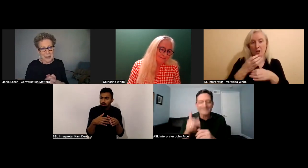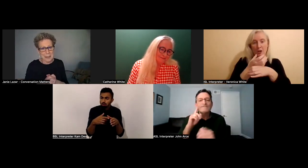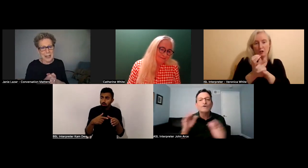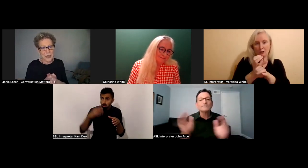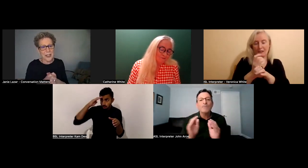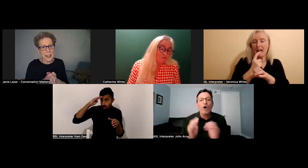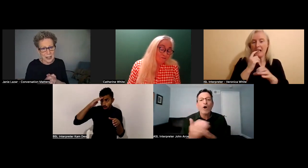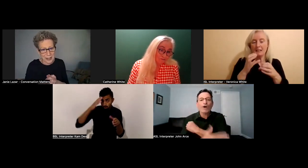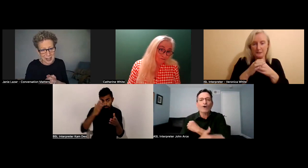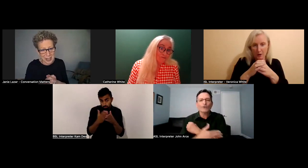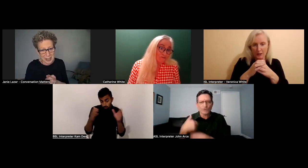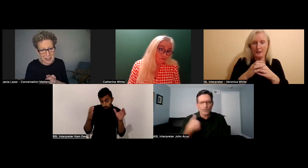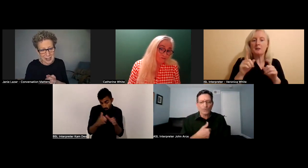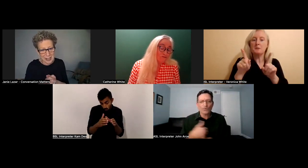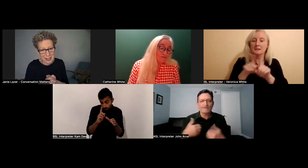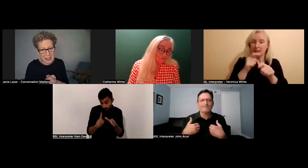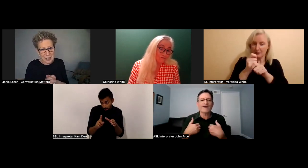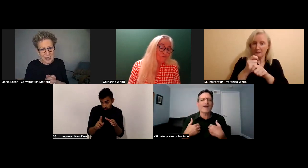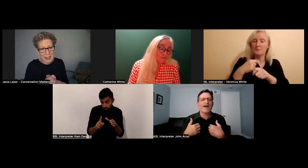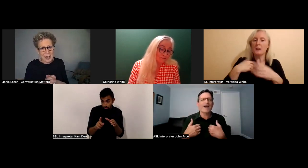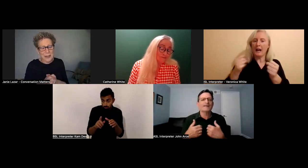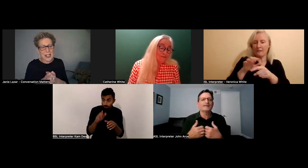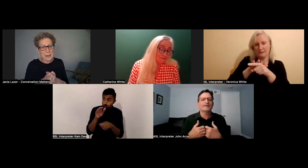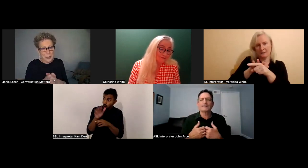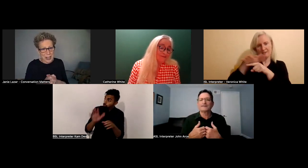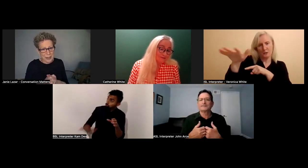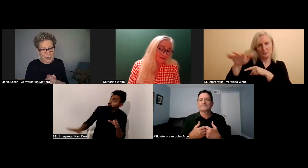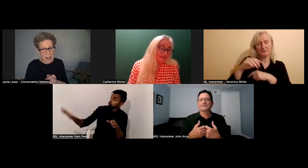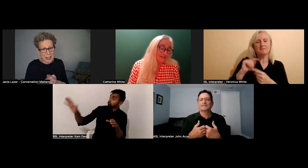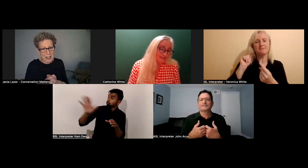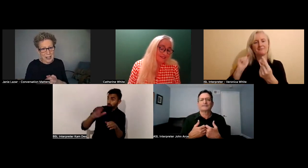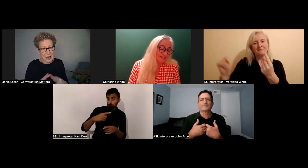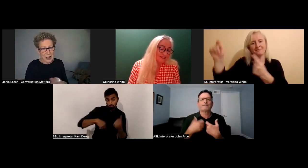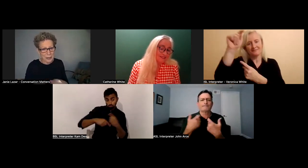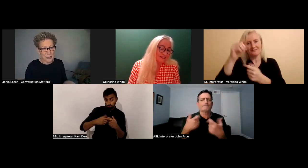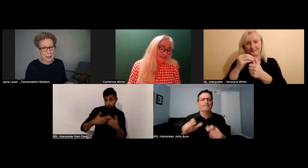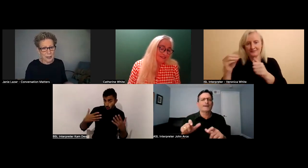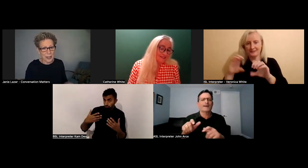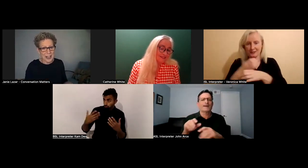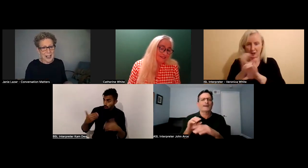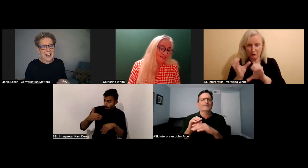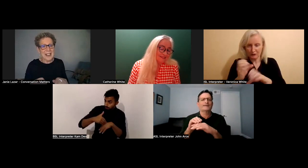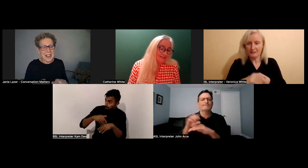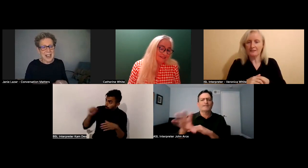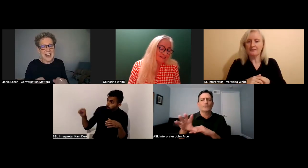a big punch overseas. For a small country, overall,